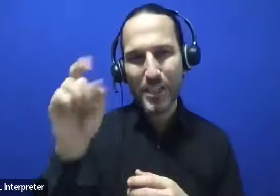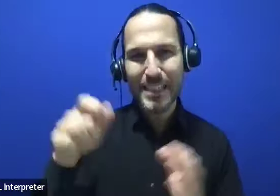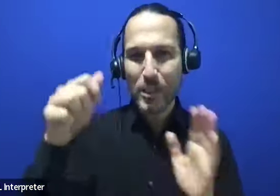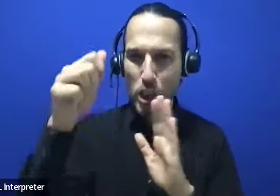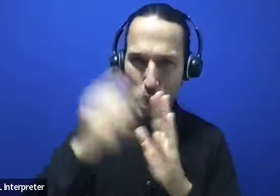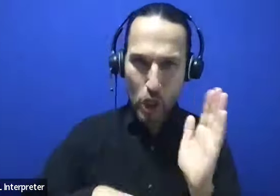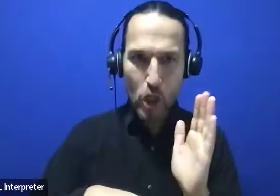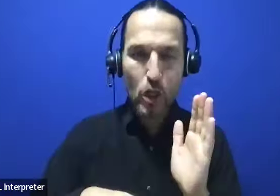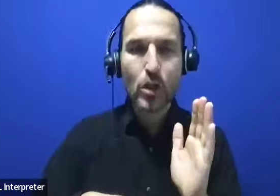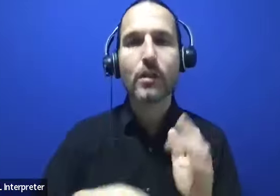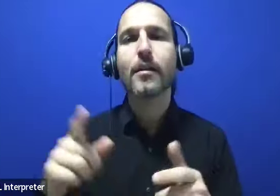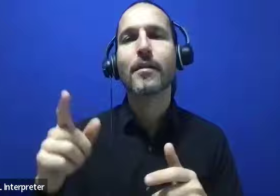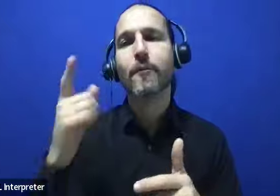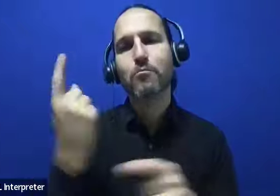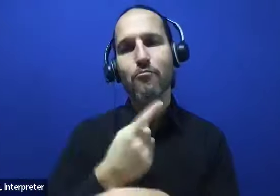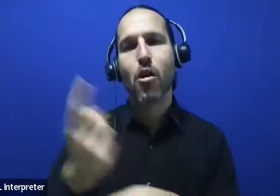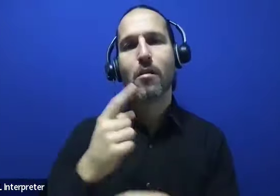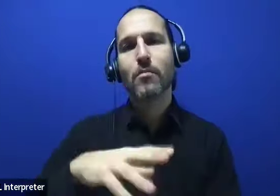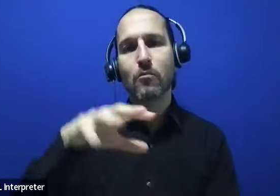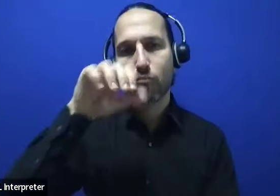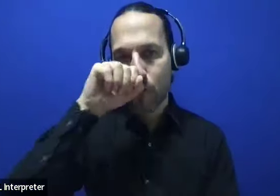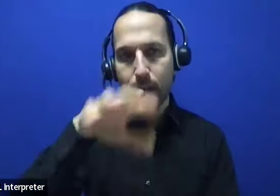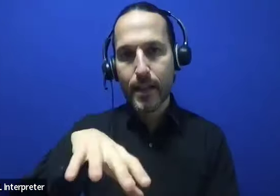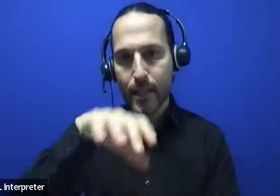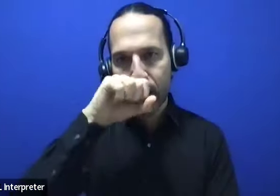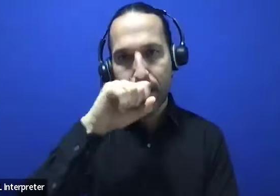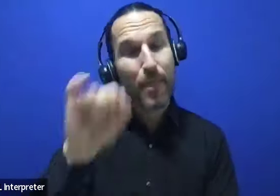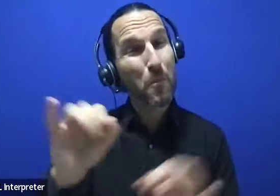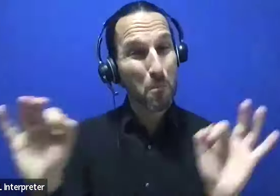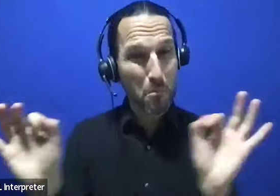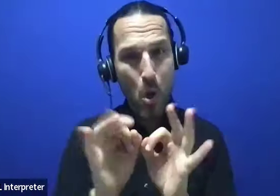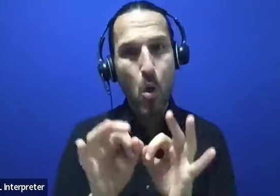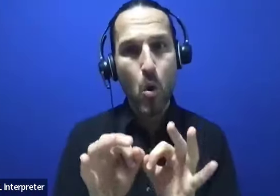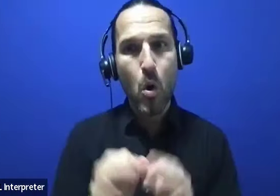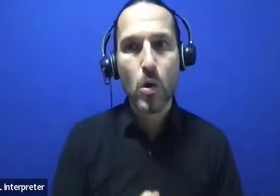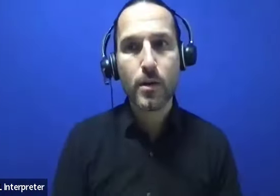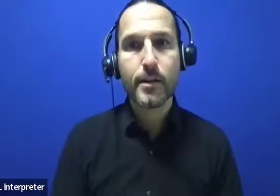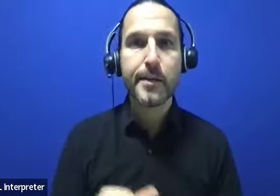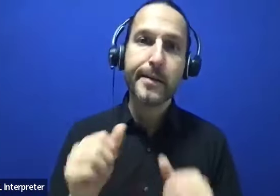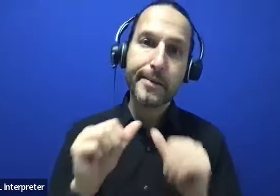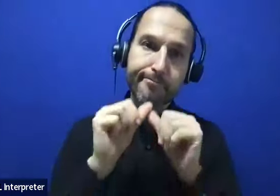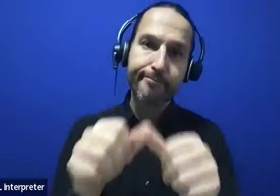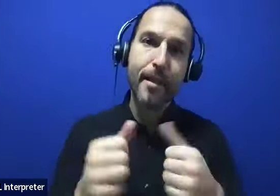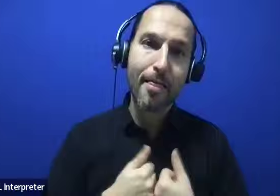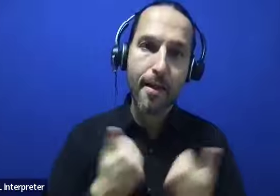to breathe well. Breathing well is an important part of staying alive.